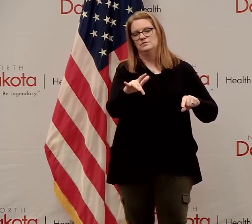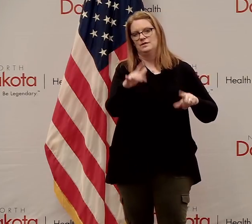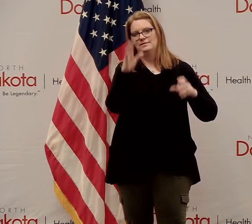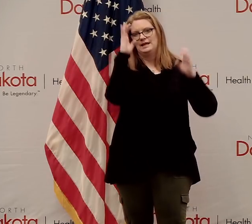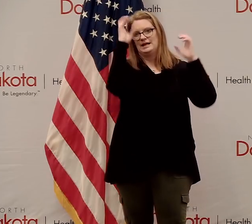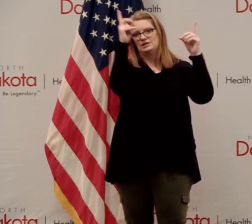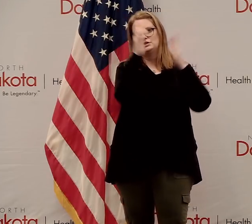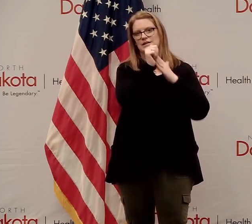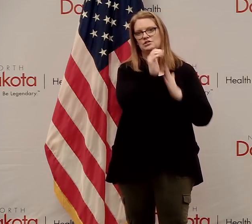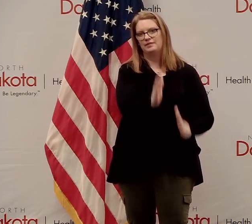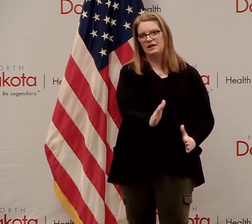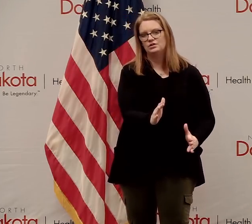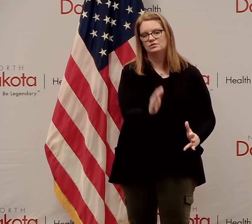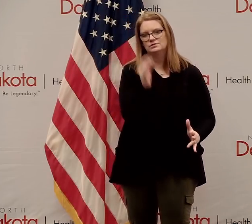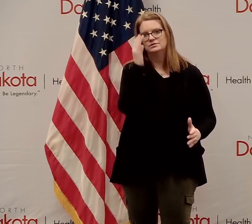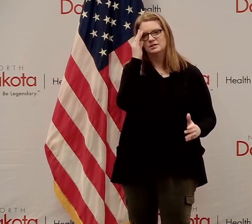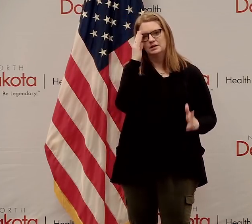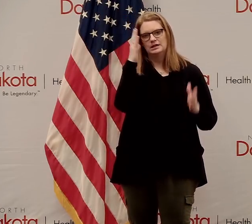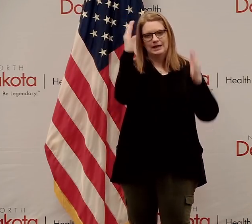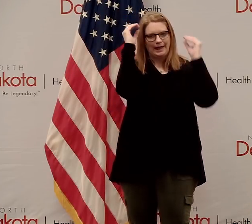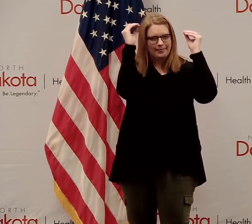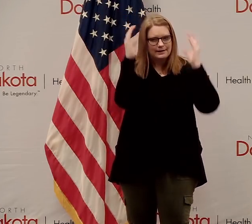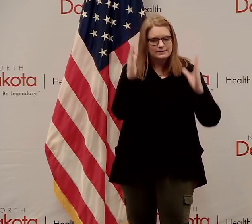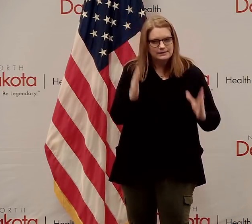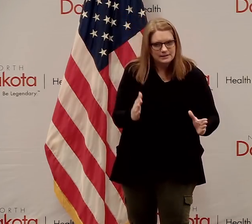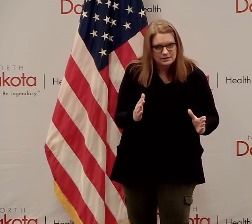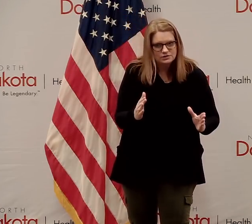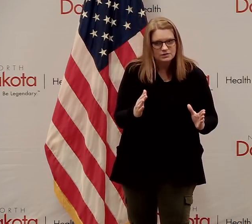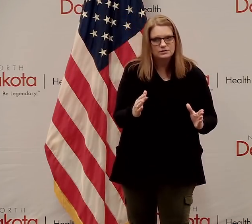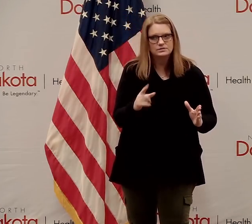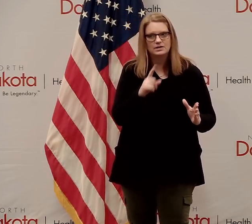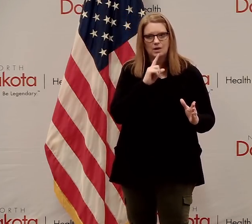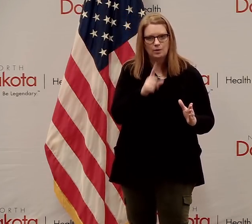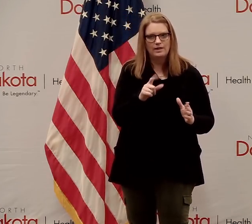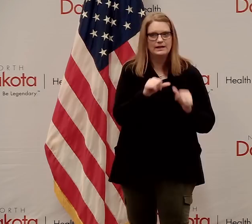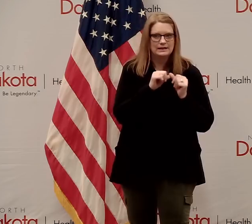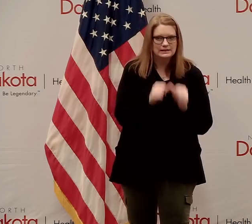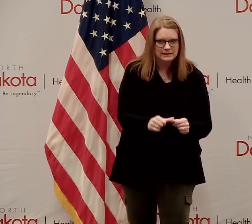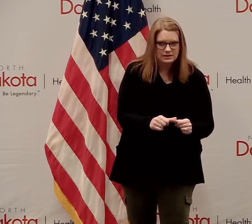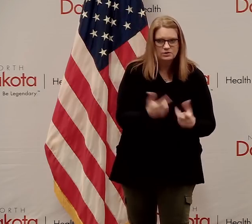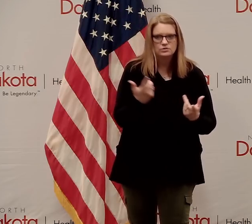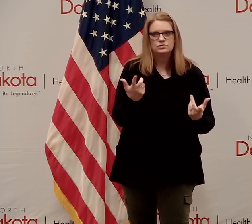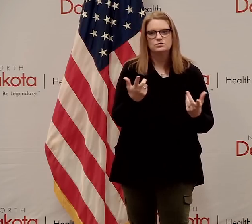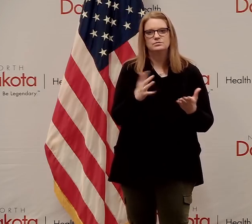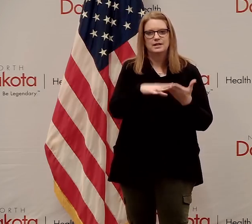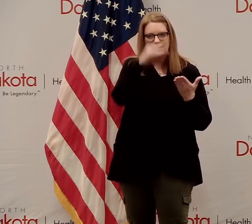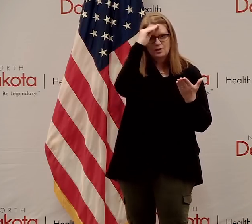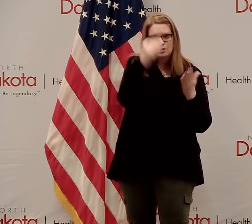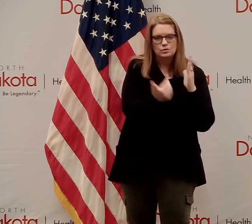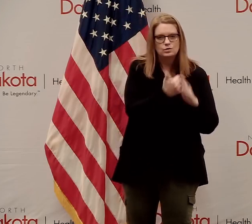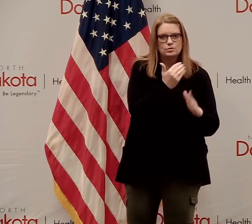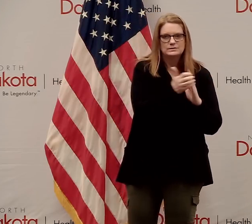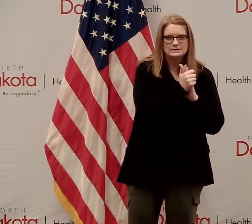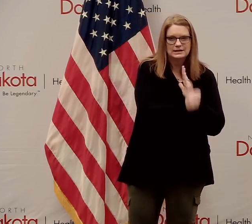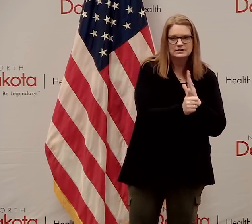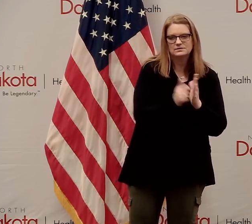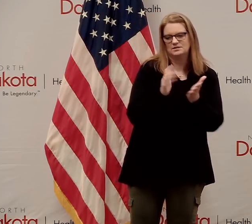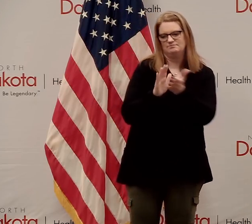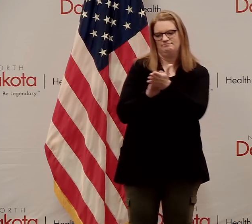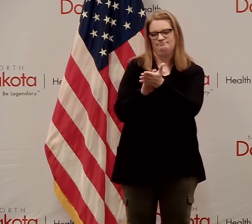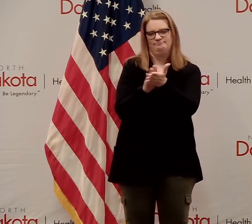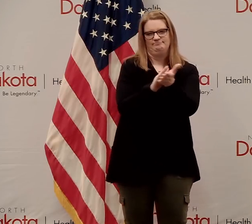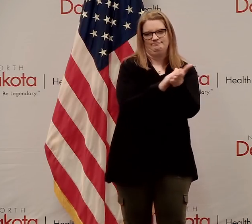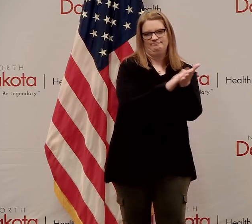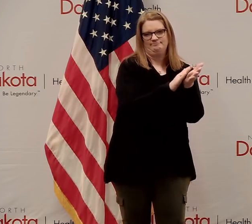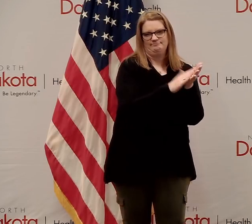and the teachers on the front line, and those that are continuing to invest in themselves and learn new skills. And again, kudos and thanks to all the